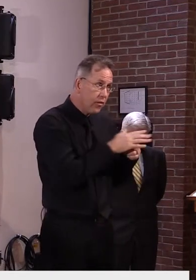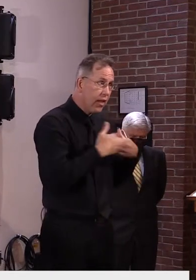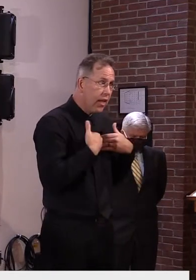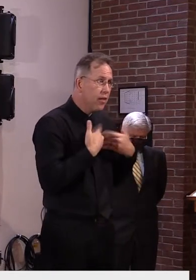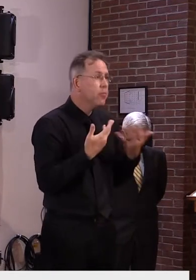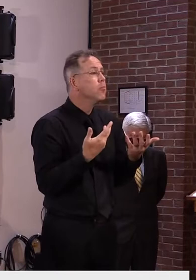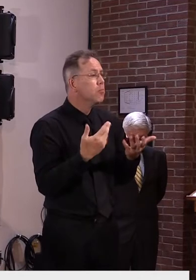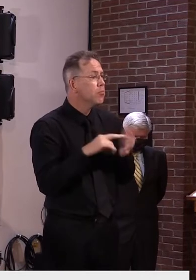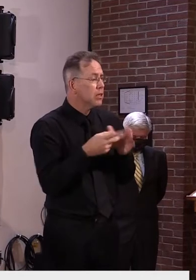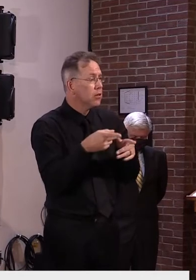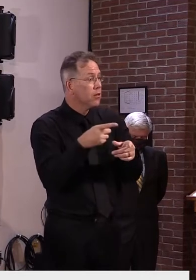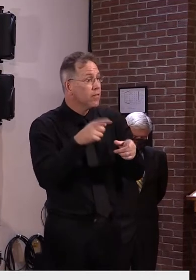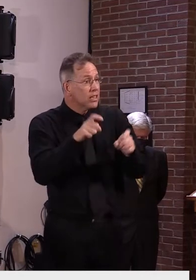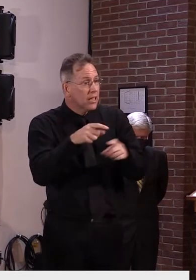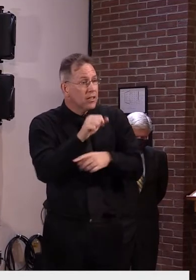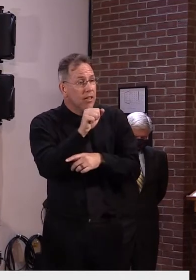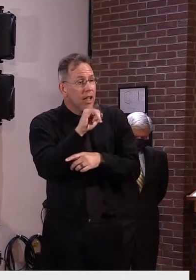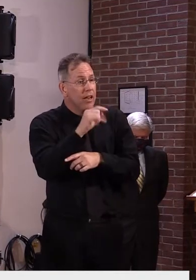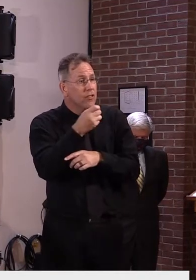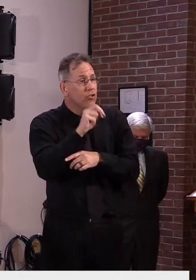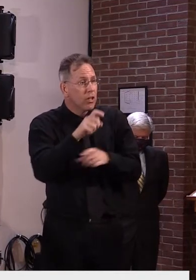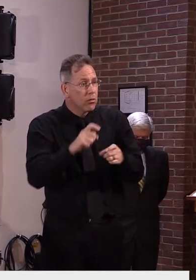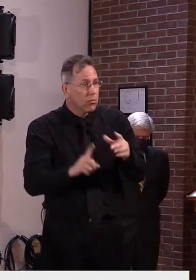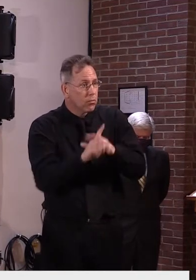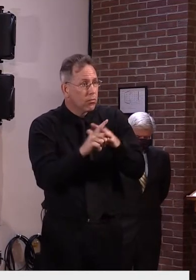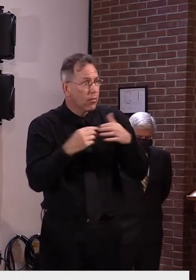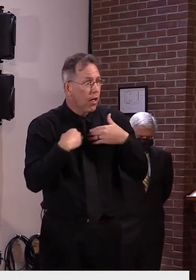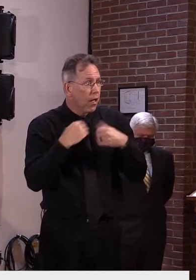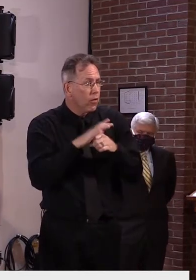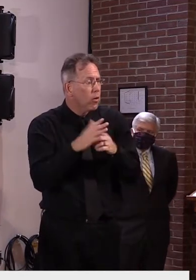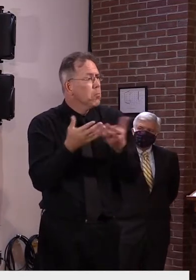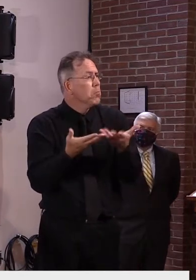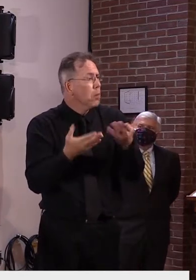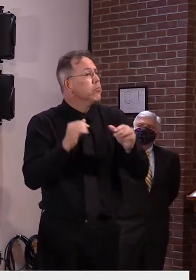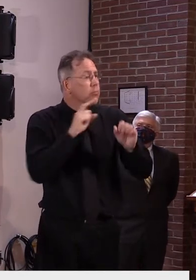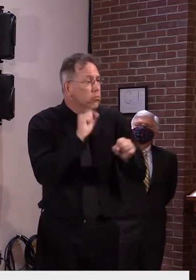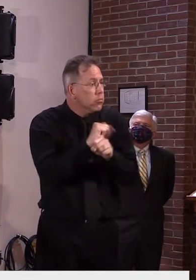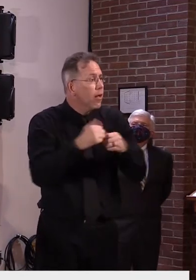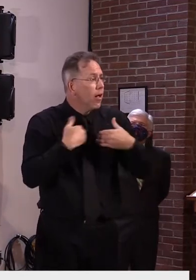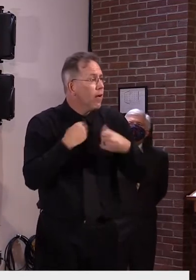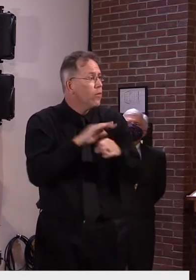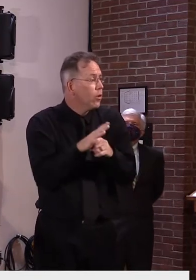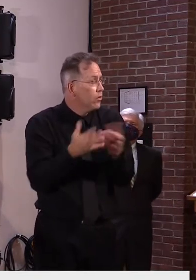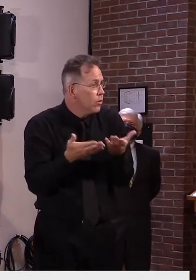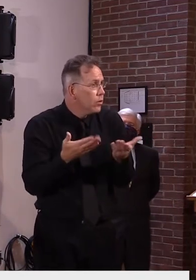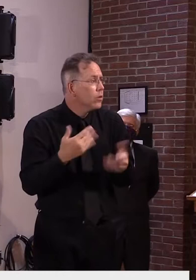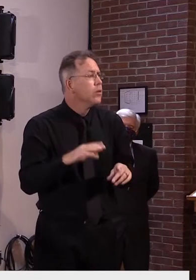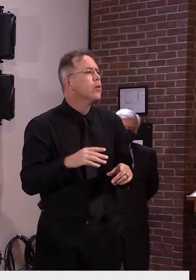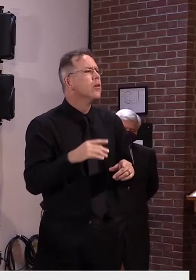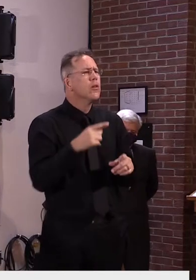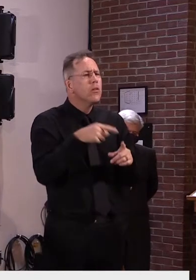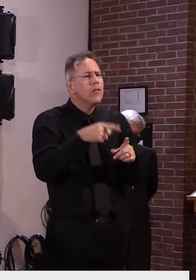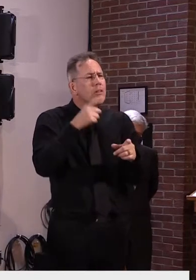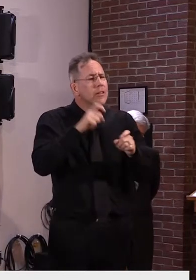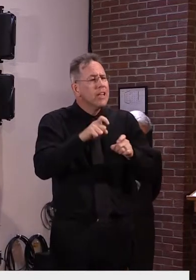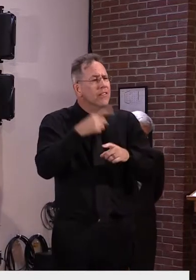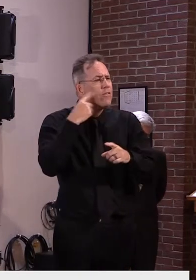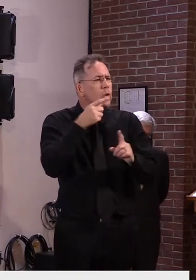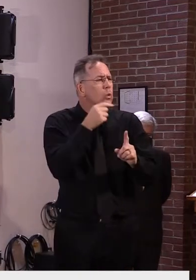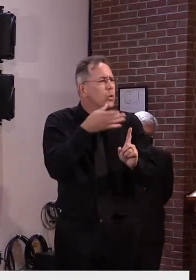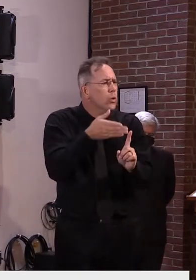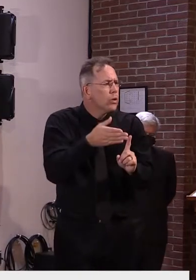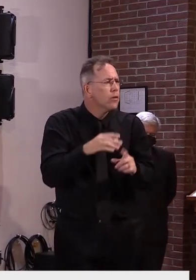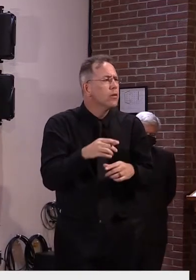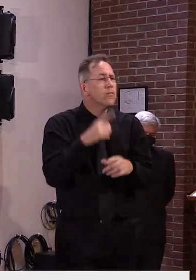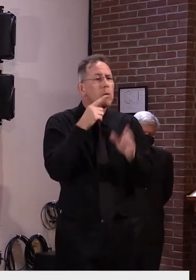said before, antigen tests are intended for people with symptoms of COVID, and though they are less sensitive than PCR